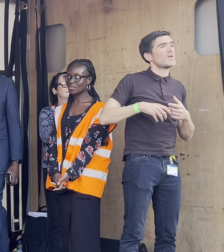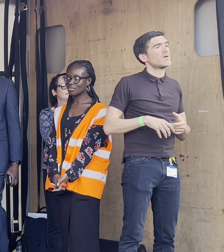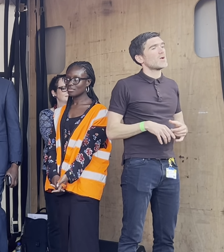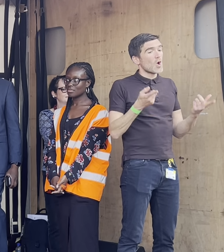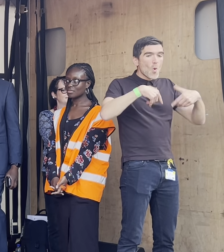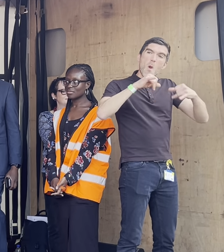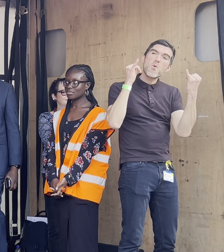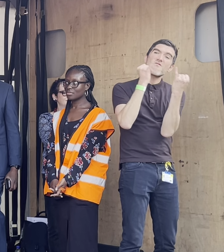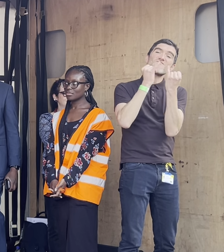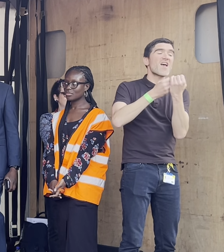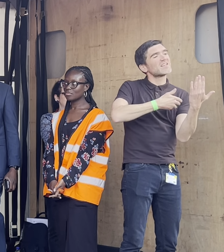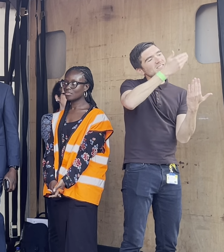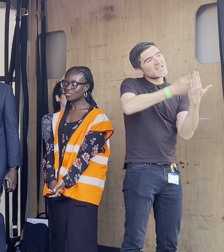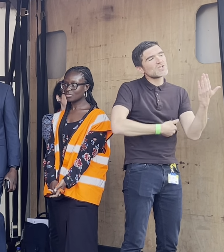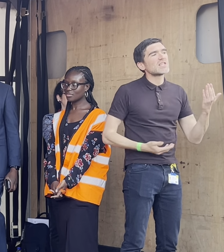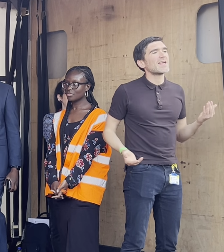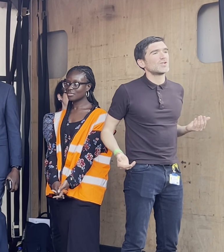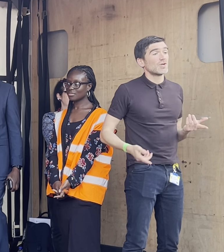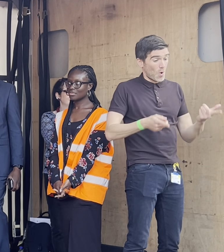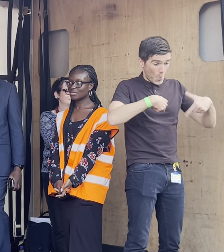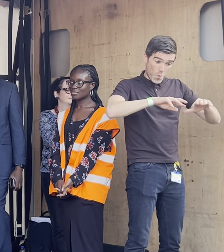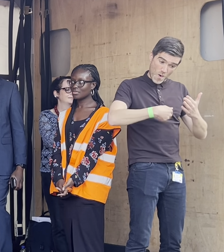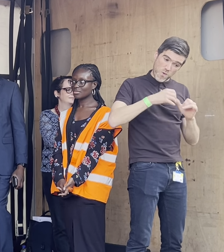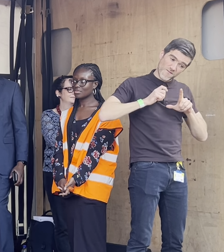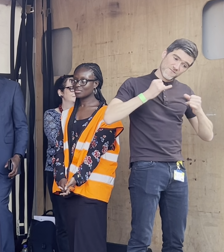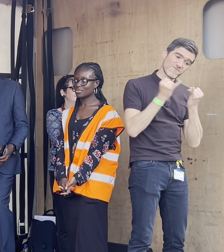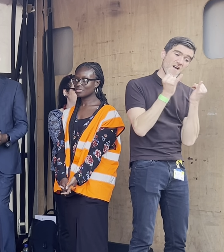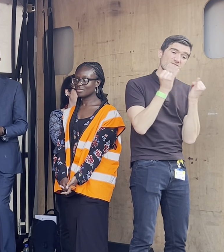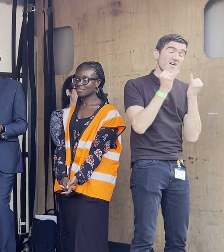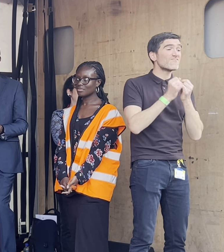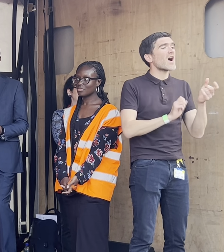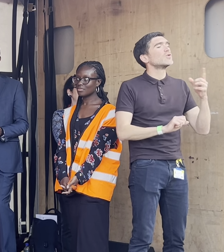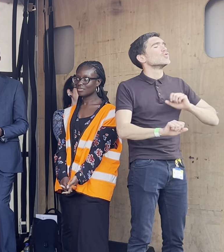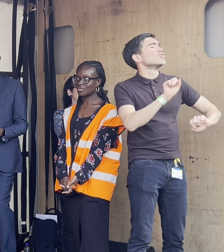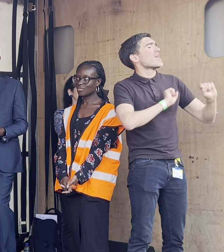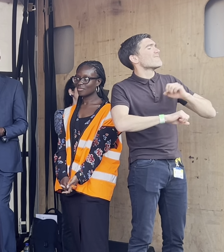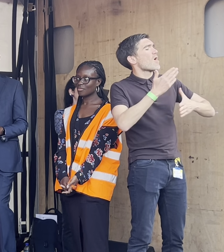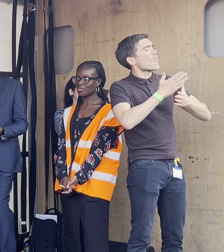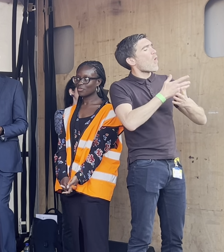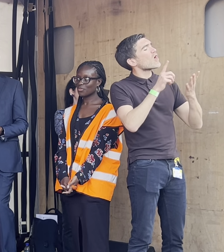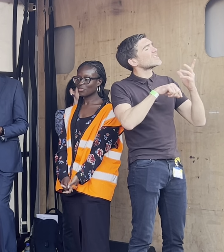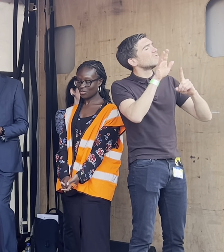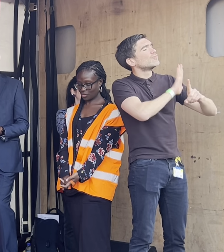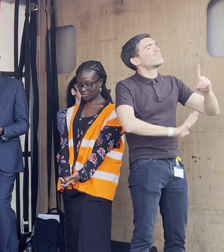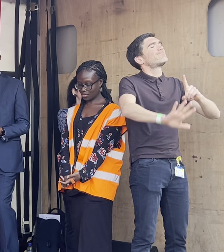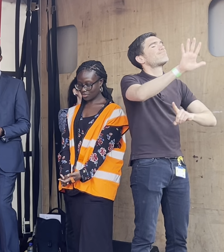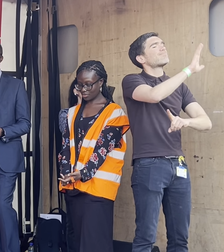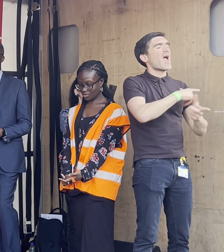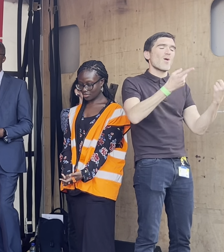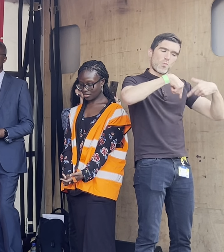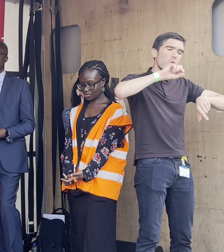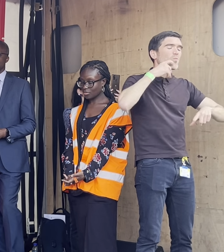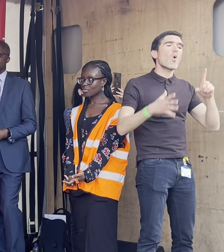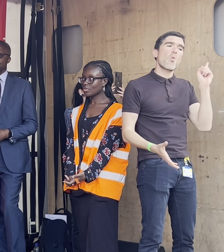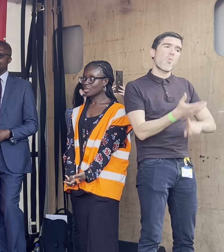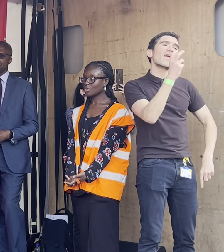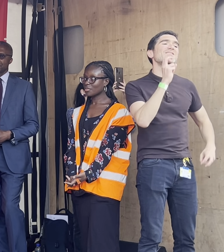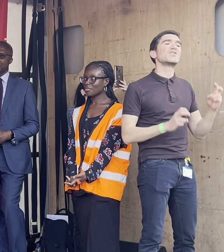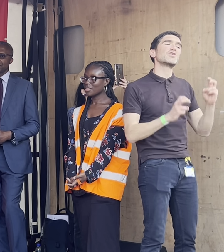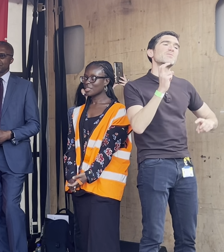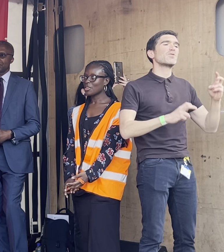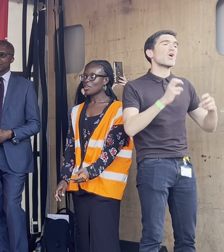fight this legislation, and we will fight on to defend workers in this country, and we will win our disputes.